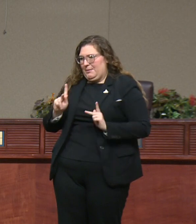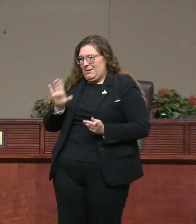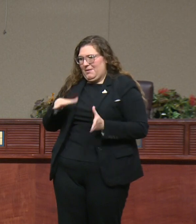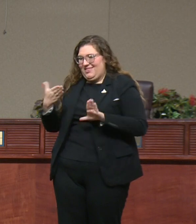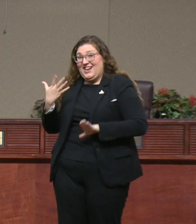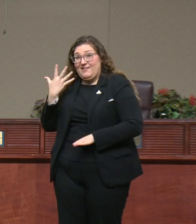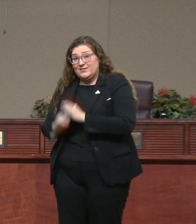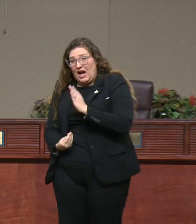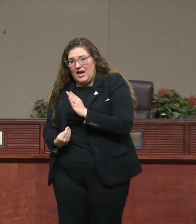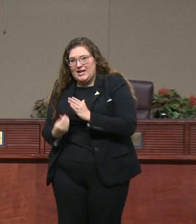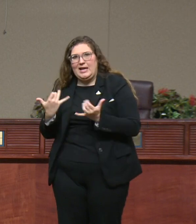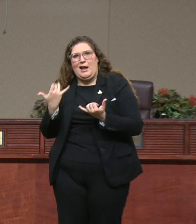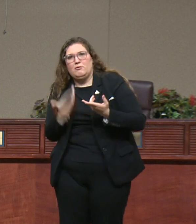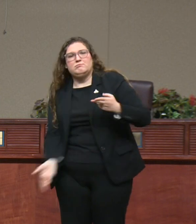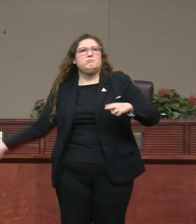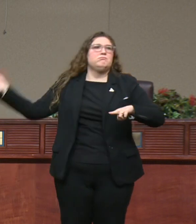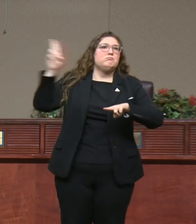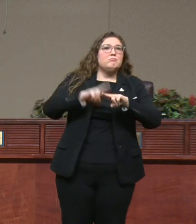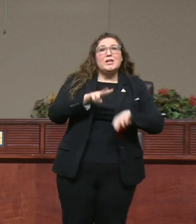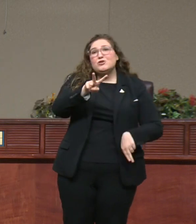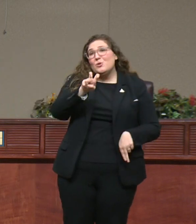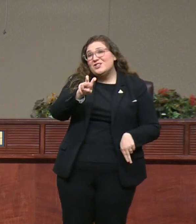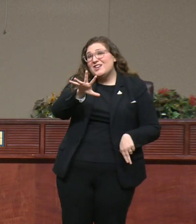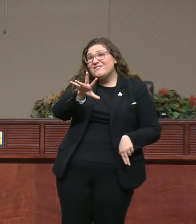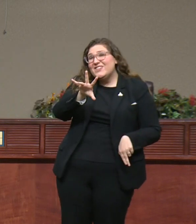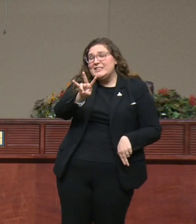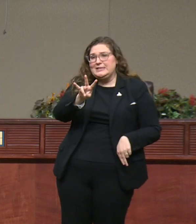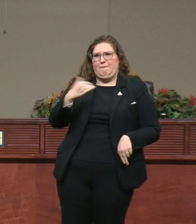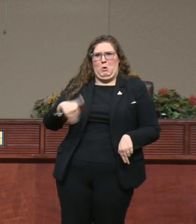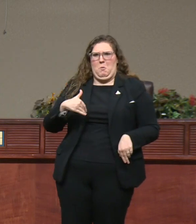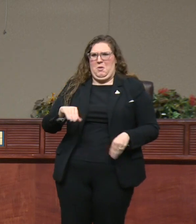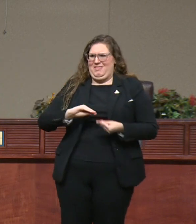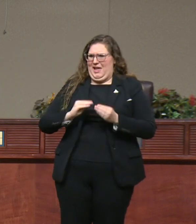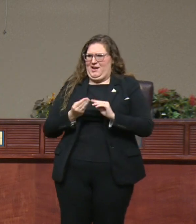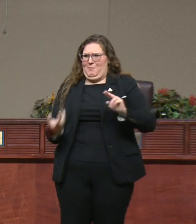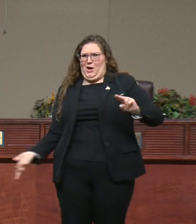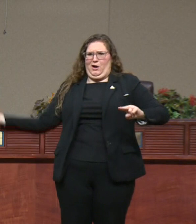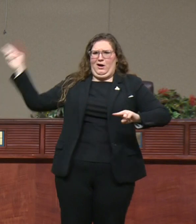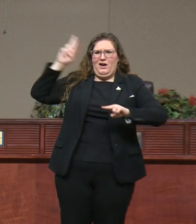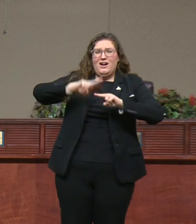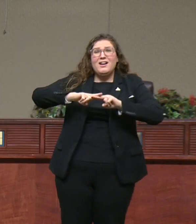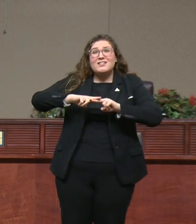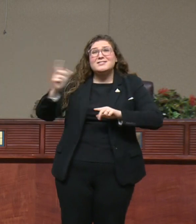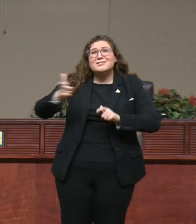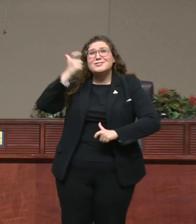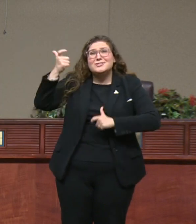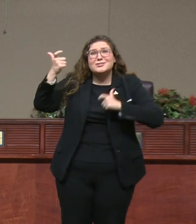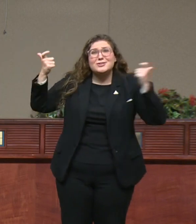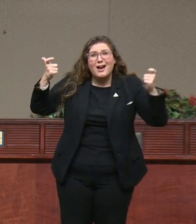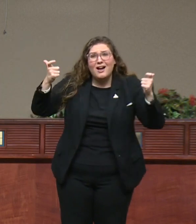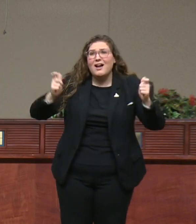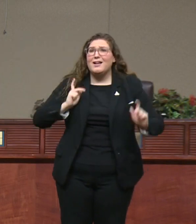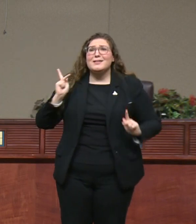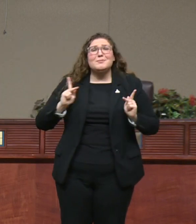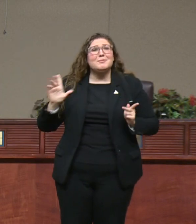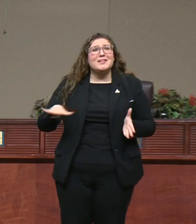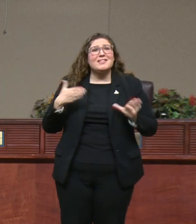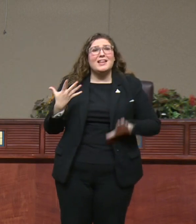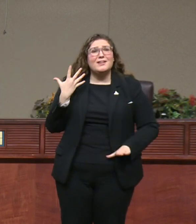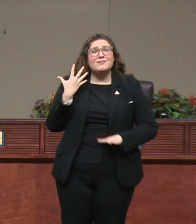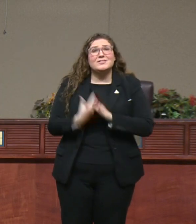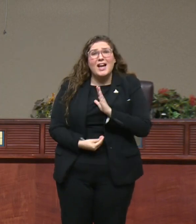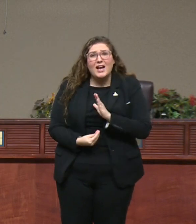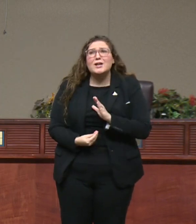387 today. That's a huge jump. And those deaths are the ones that we are going to be